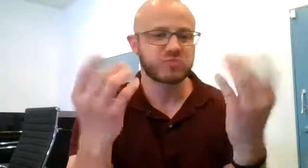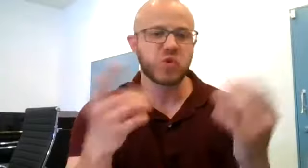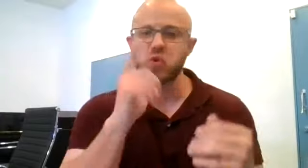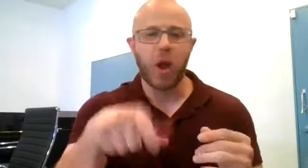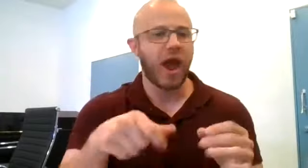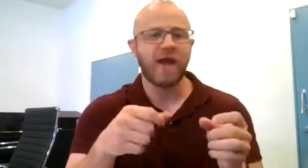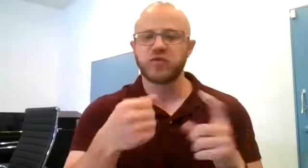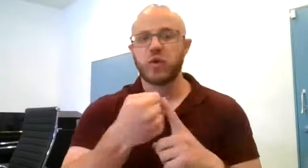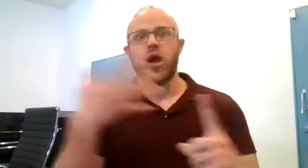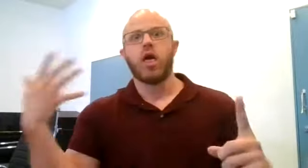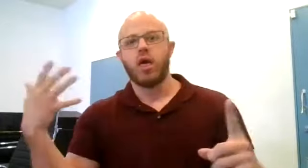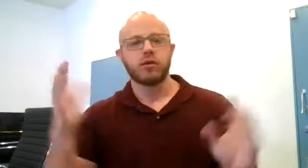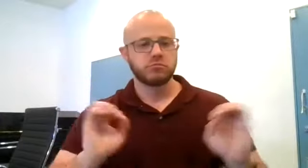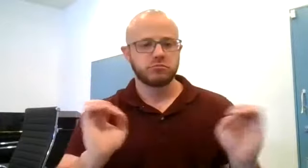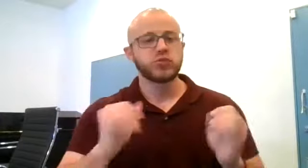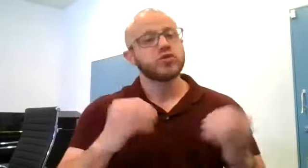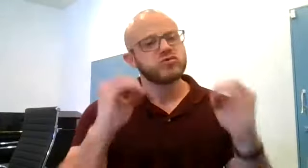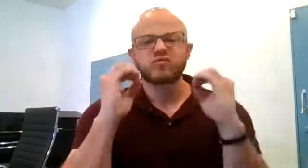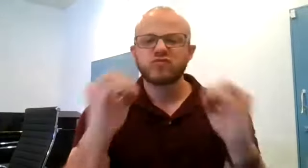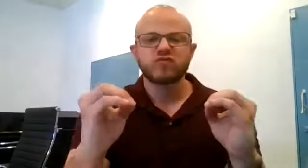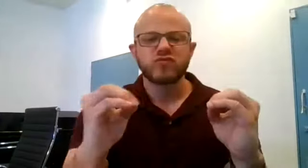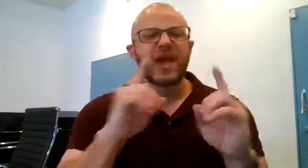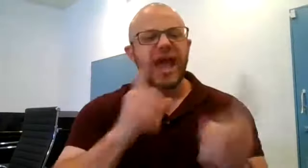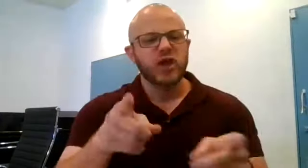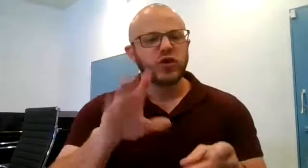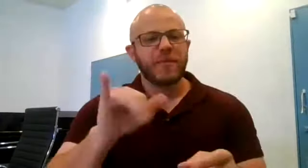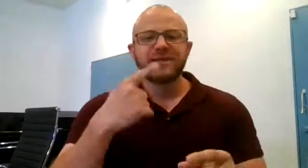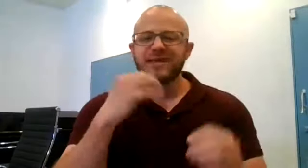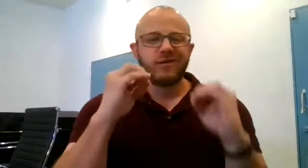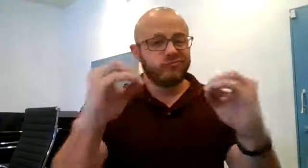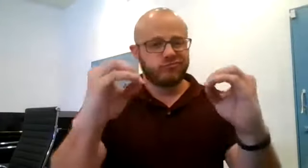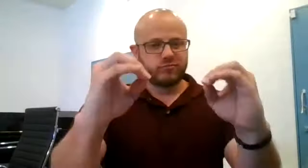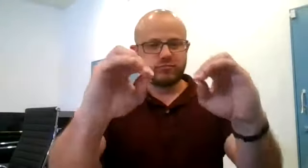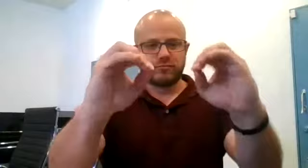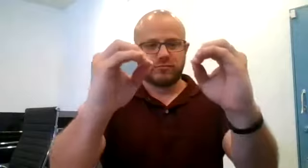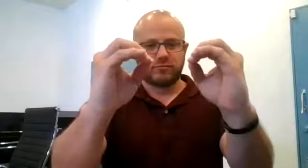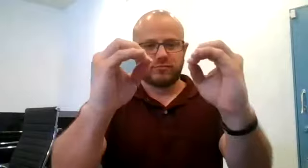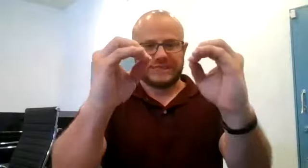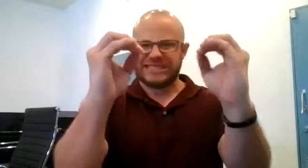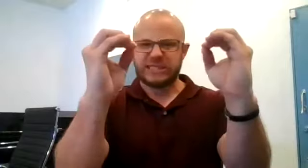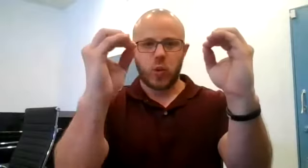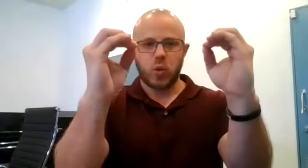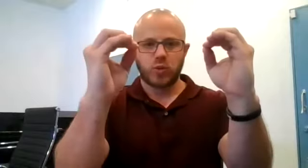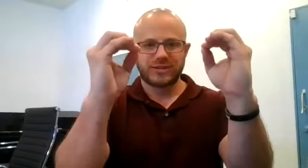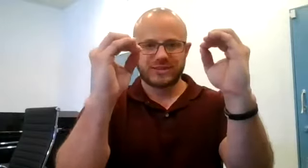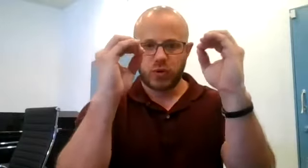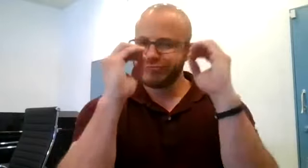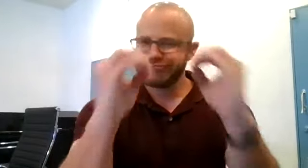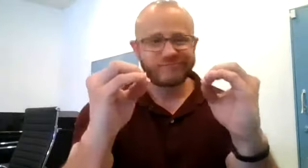none or no. You don't have to expand on that. You just say none. Just none. 2 zeros.